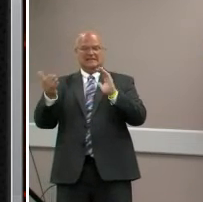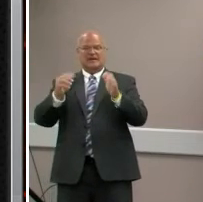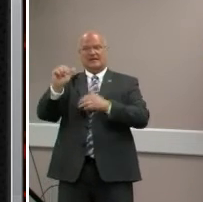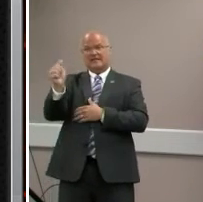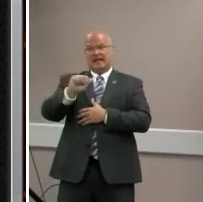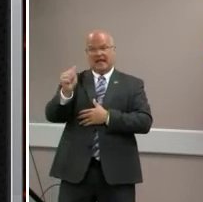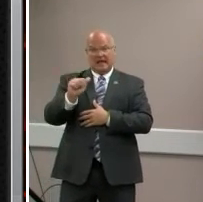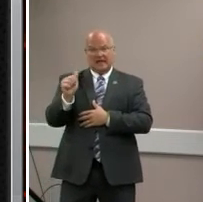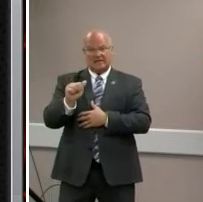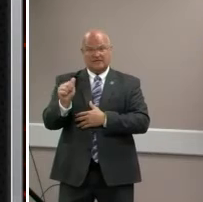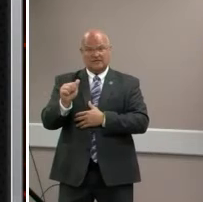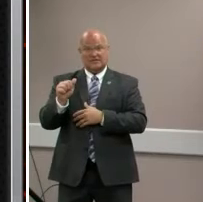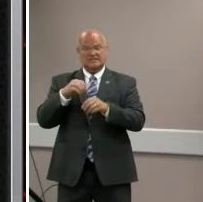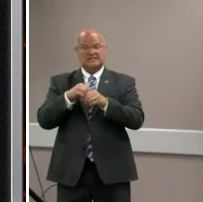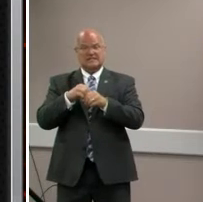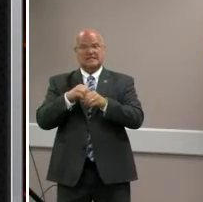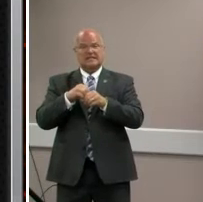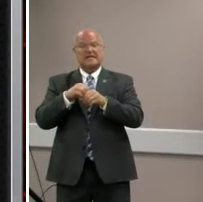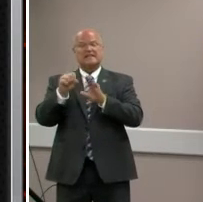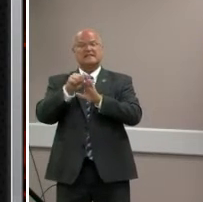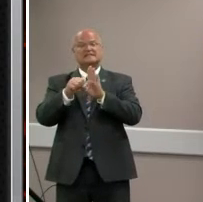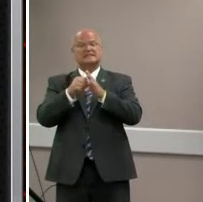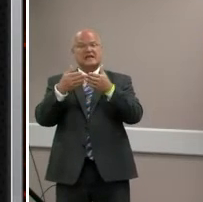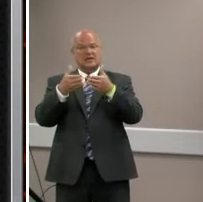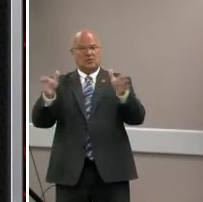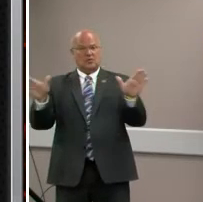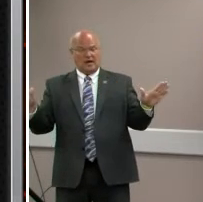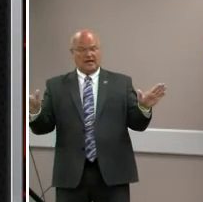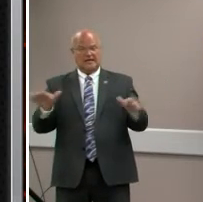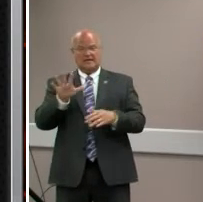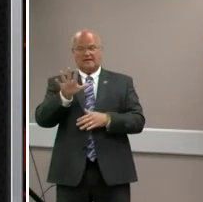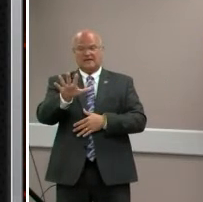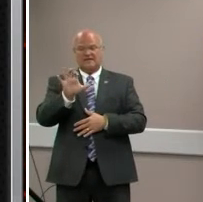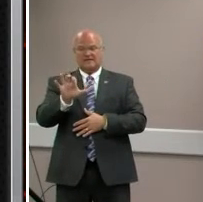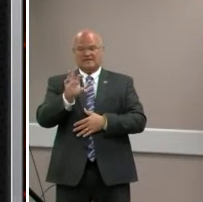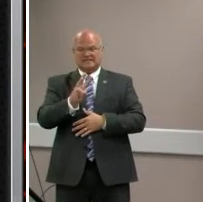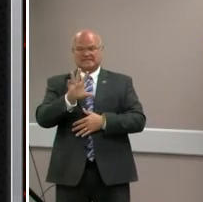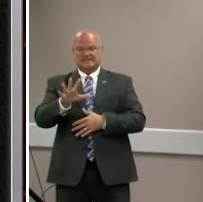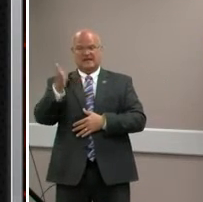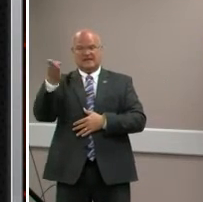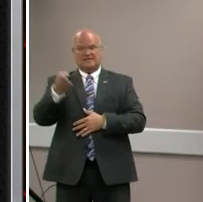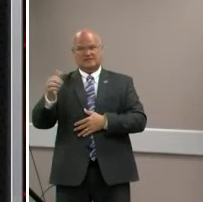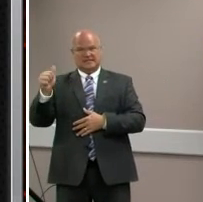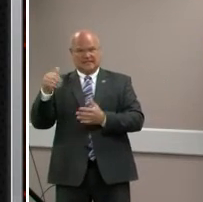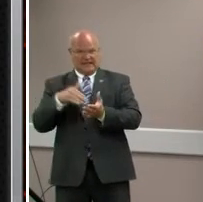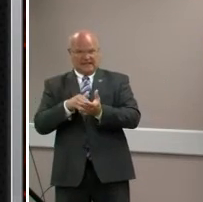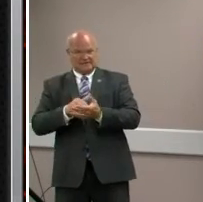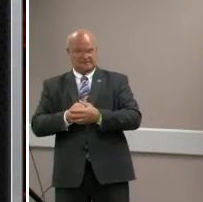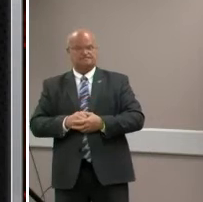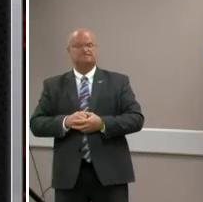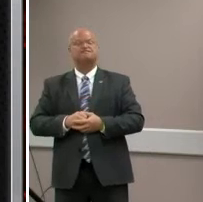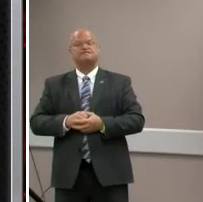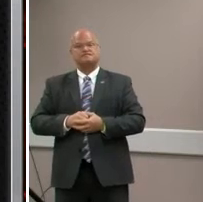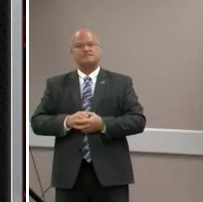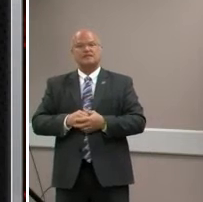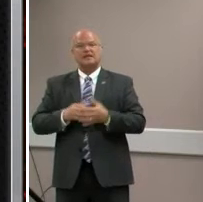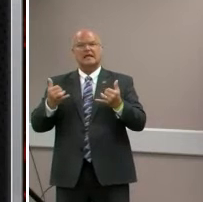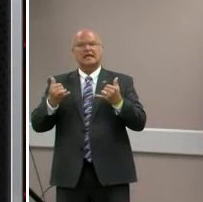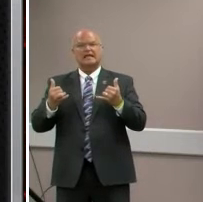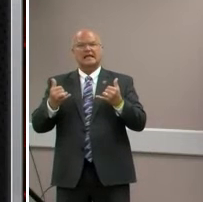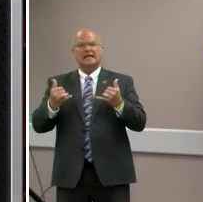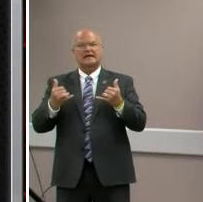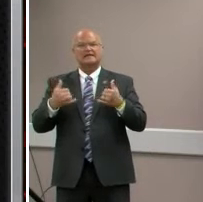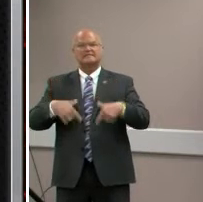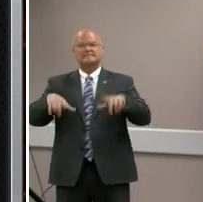the average in the statewide of 565. And then let's go on